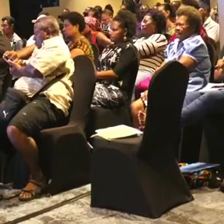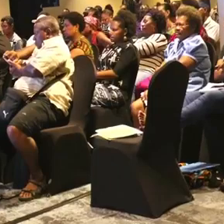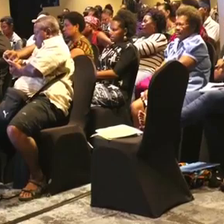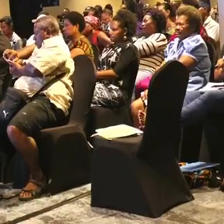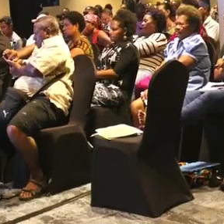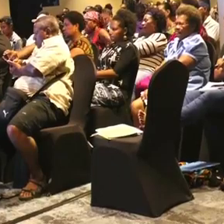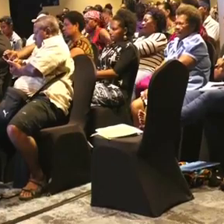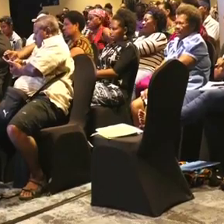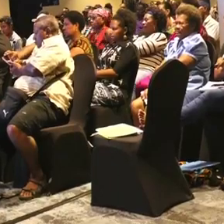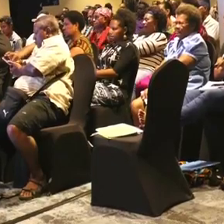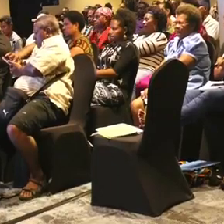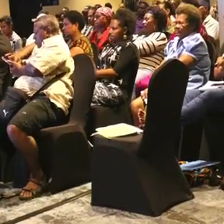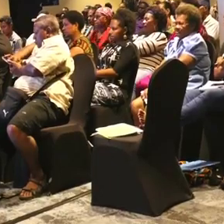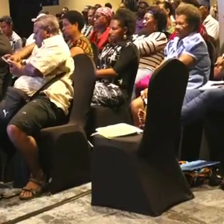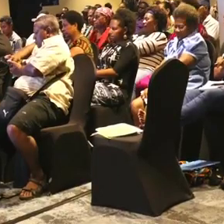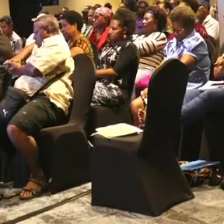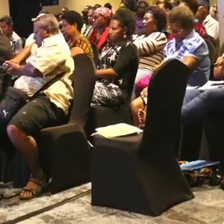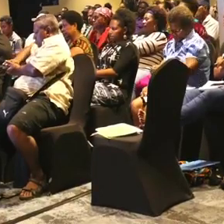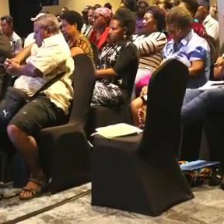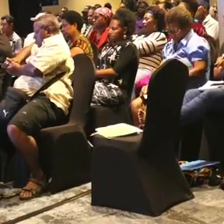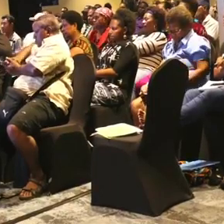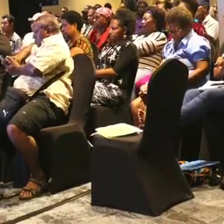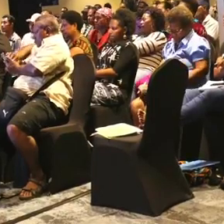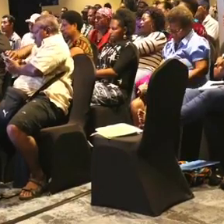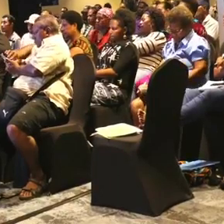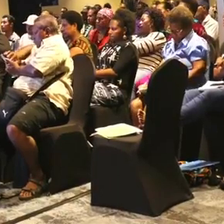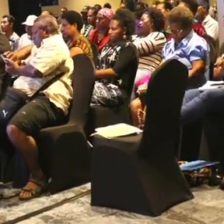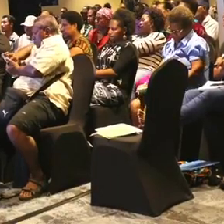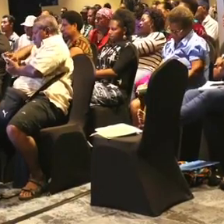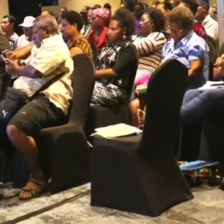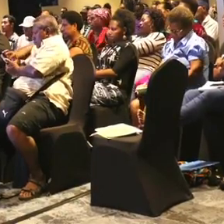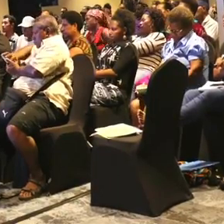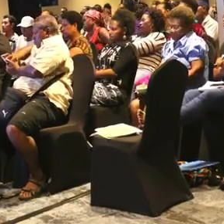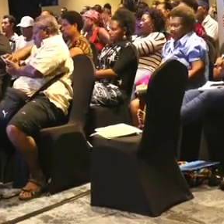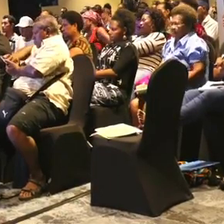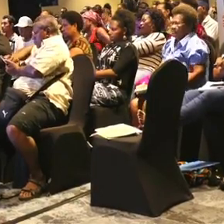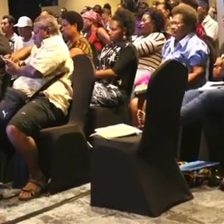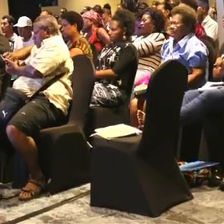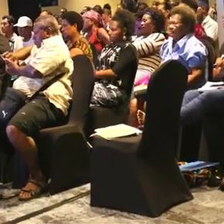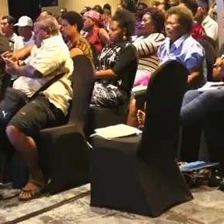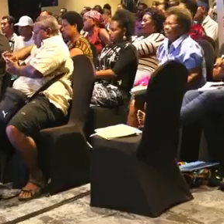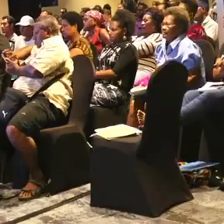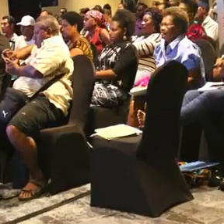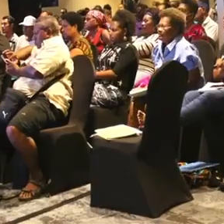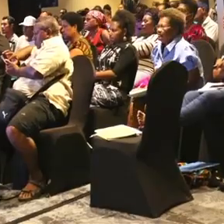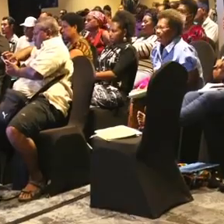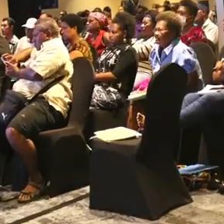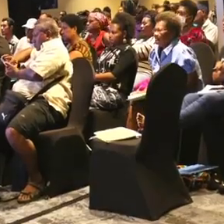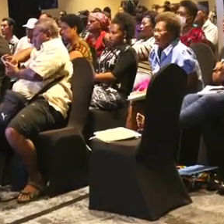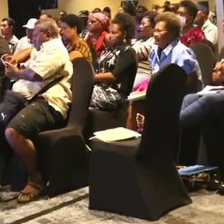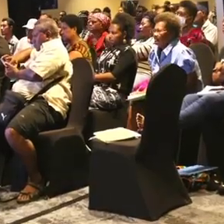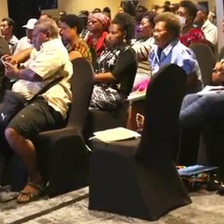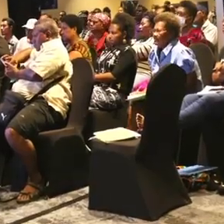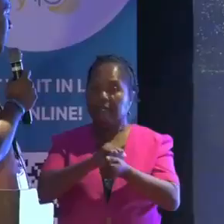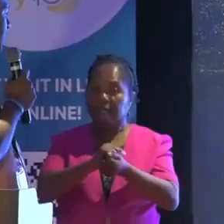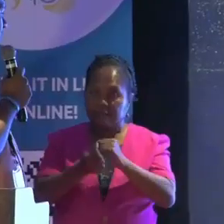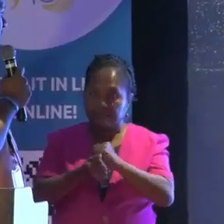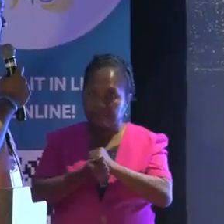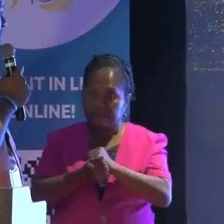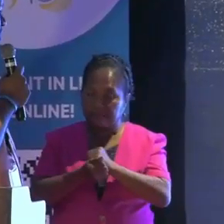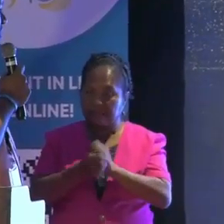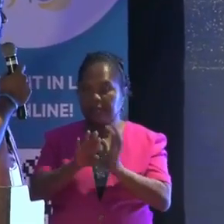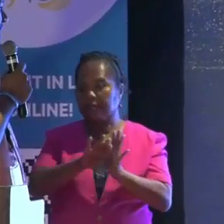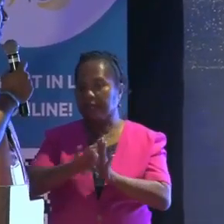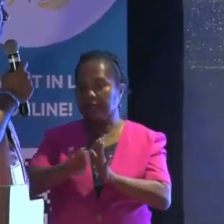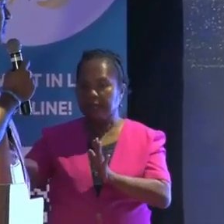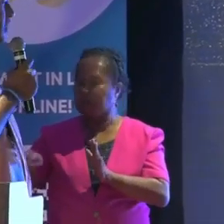face imprisonment. To avoid the penalties, employers should put aside salary or wages tax deductions and